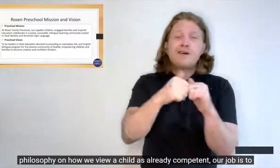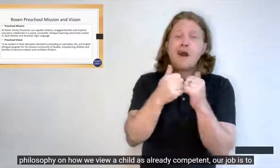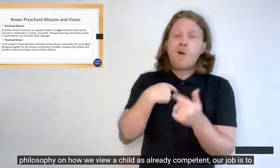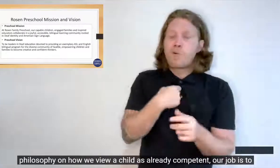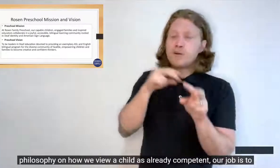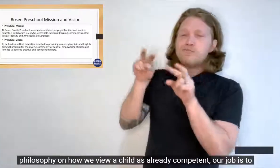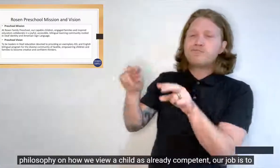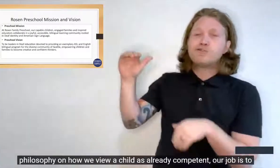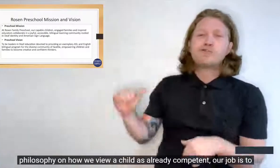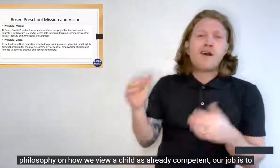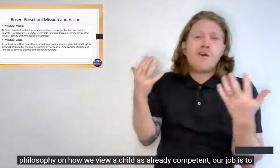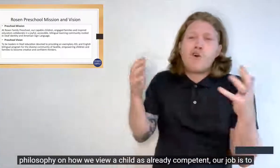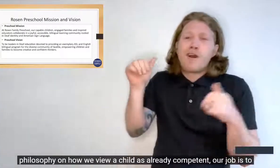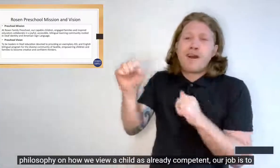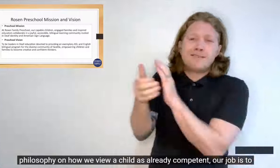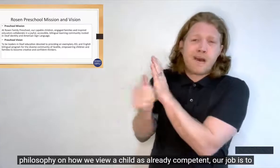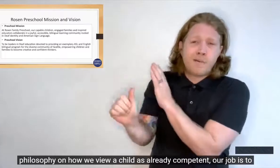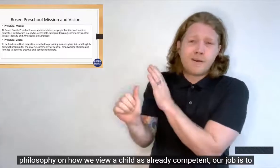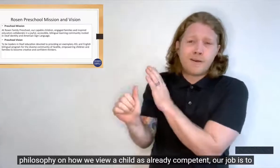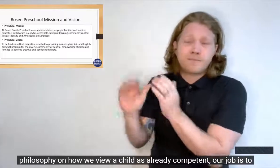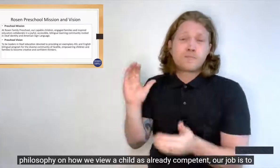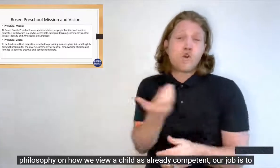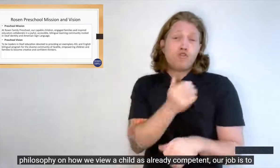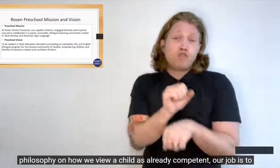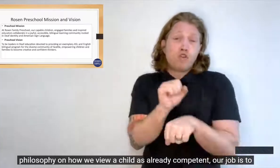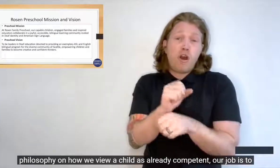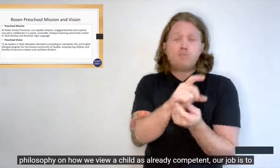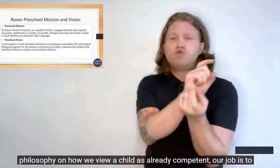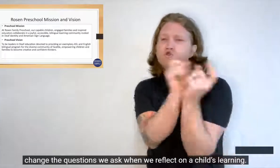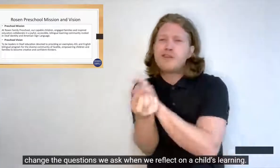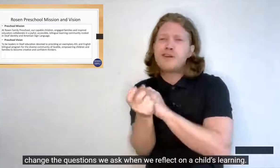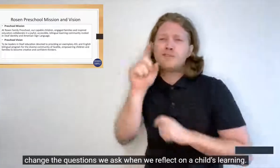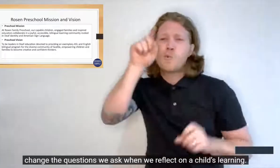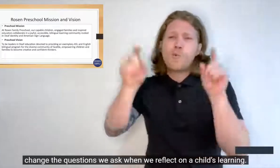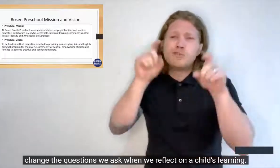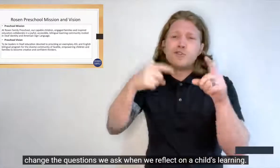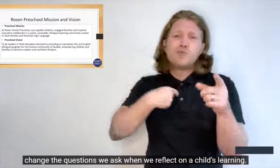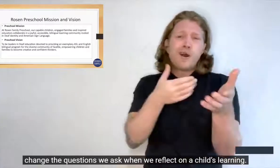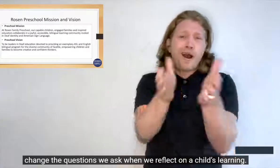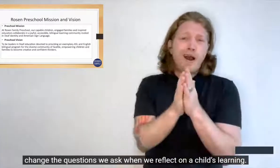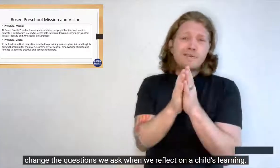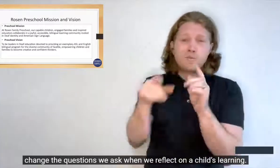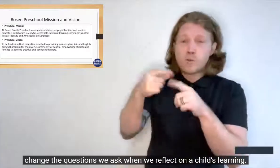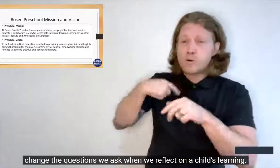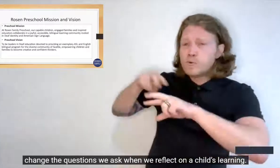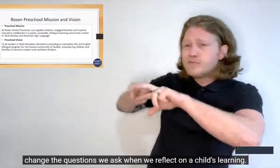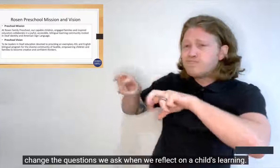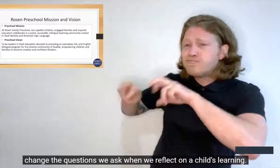the philosophy of Reggio Emilia, we already view the child as competent. So our job is to change the questions we